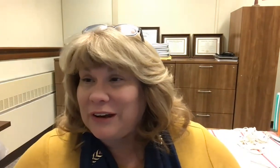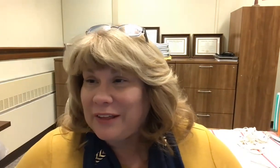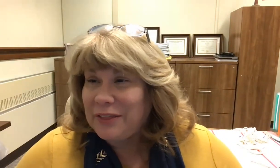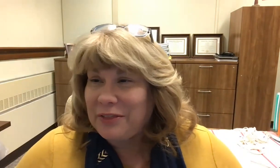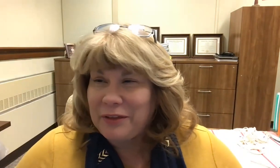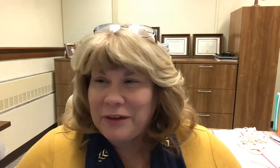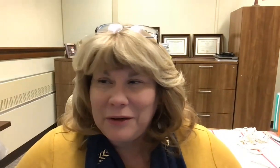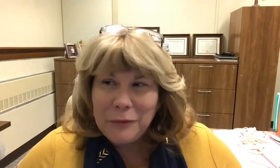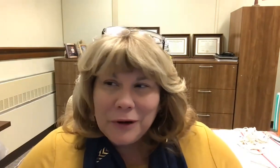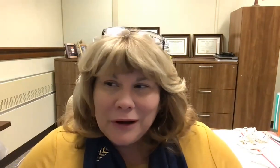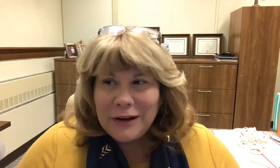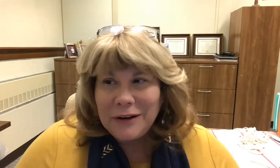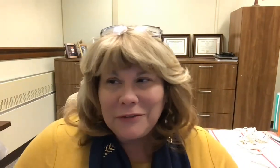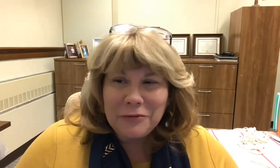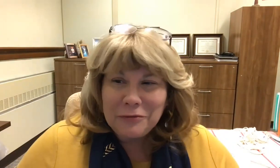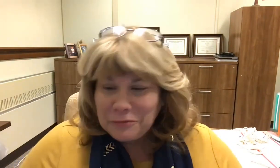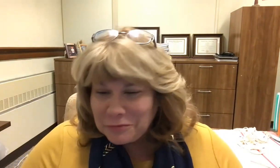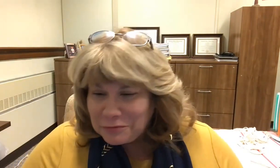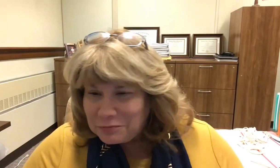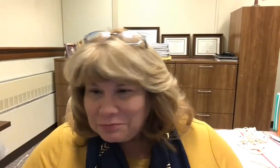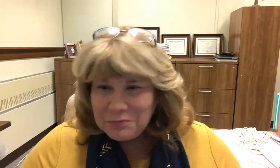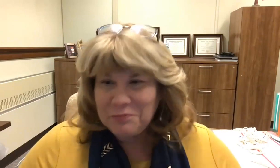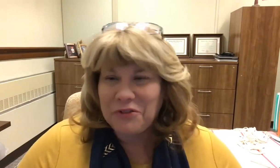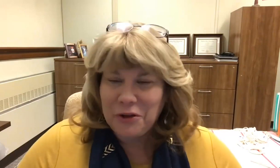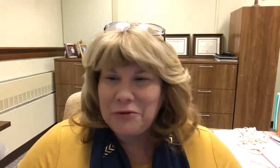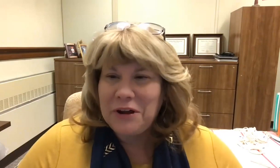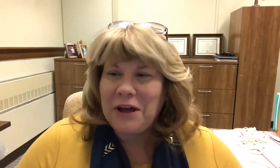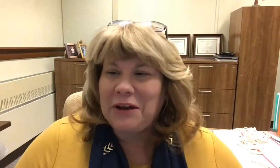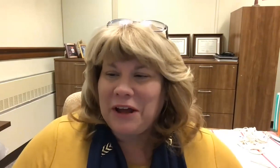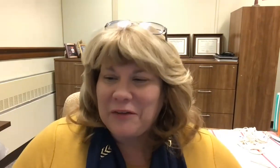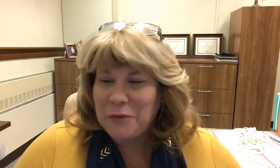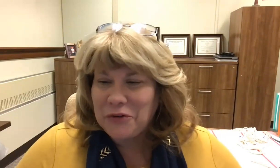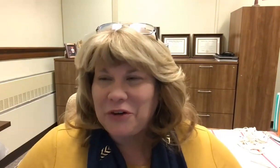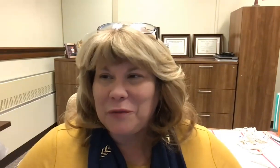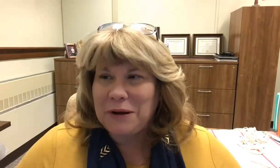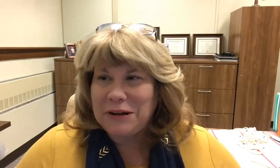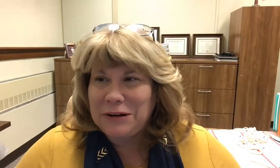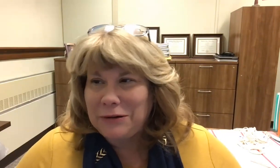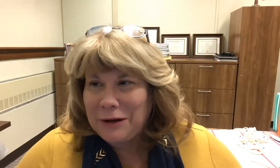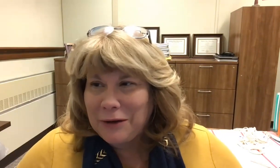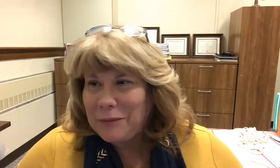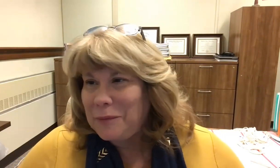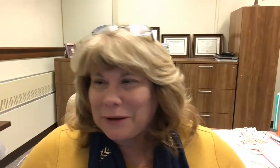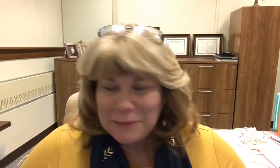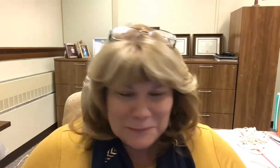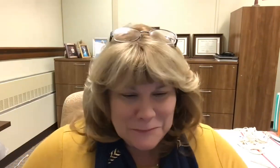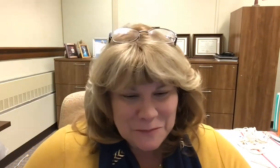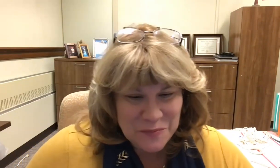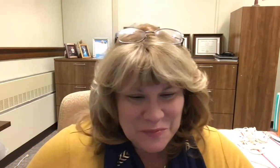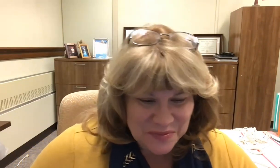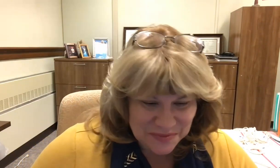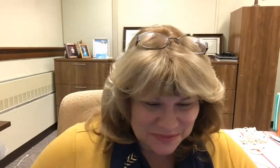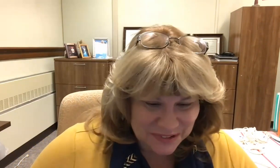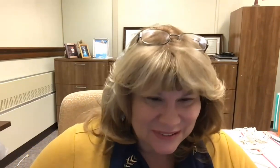I think we're kind of slowed down and have most everybody in here now, but.